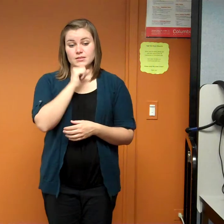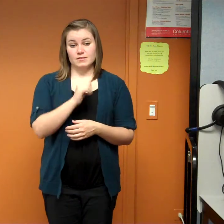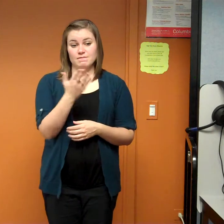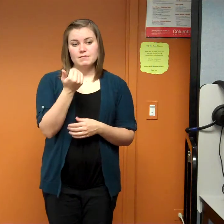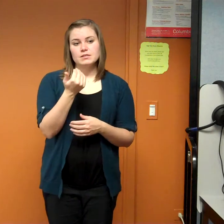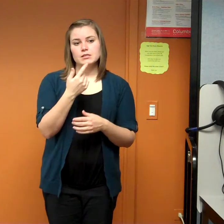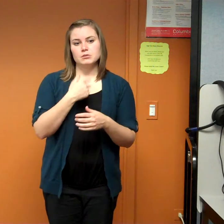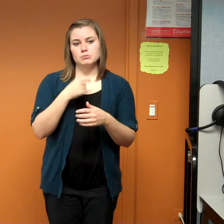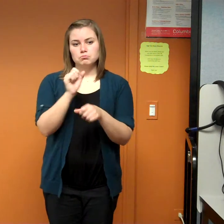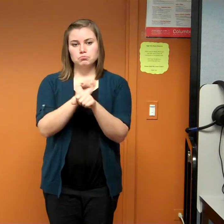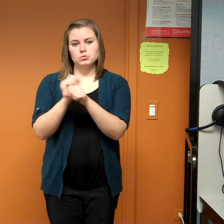pretty interesting.